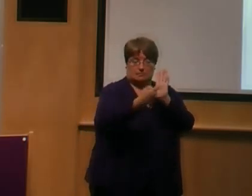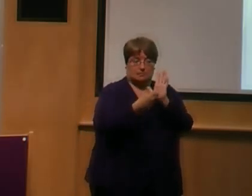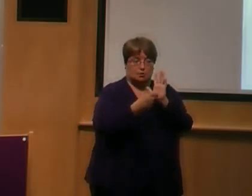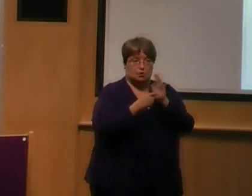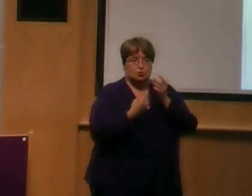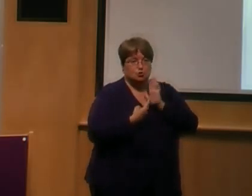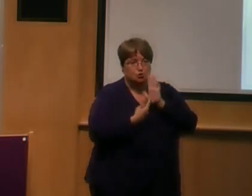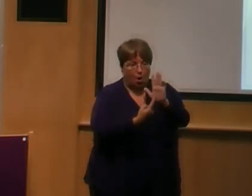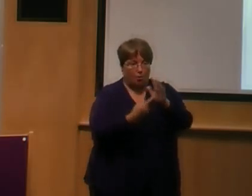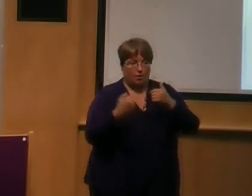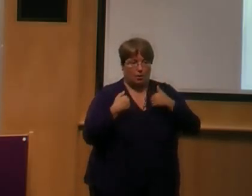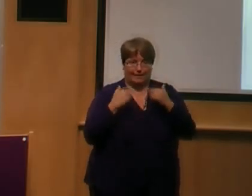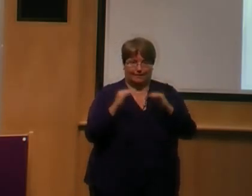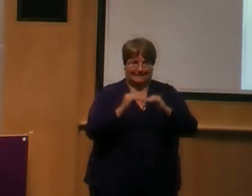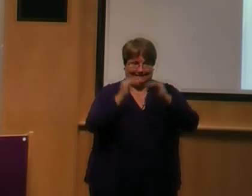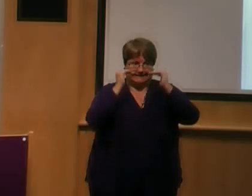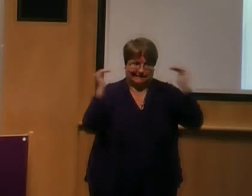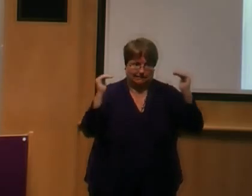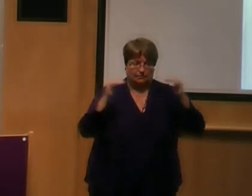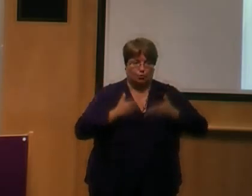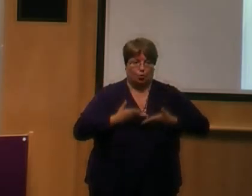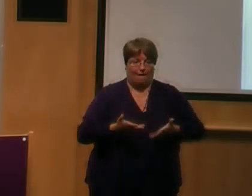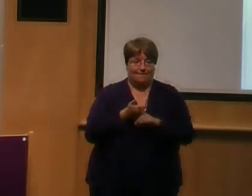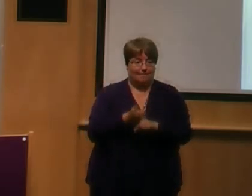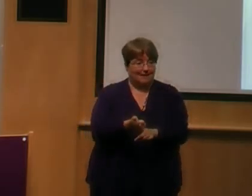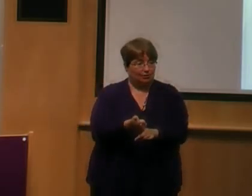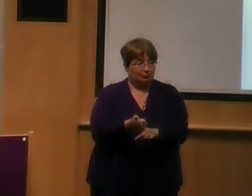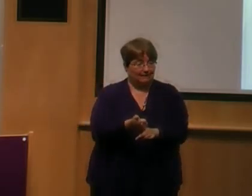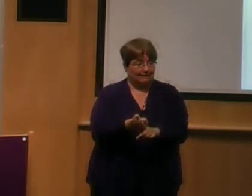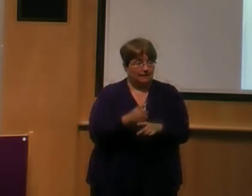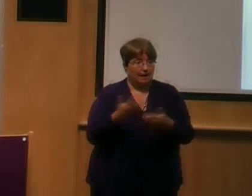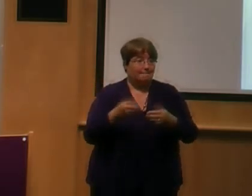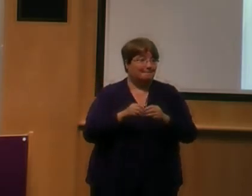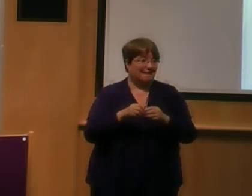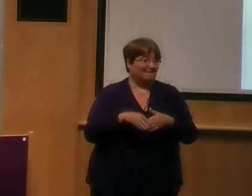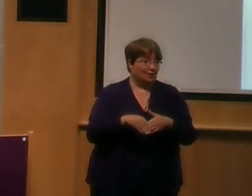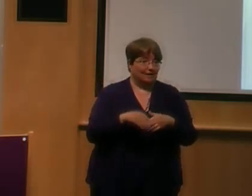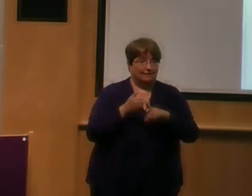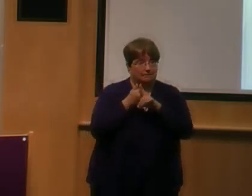We have been officially recognized and understand that there's a level of the management of the